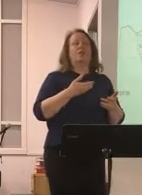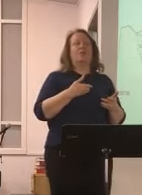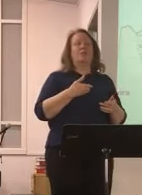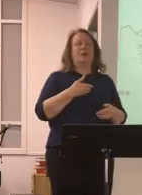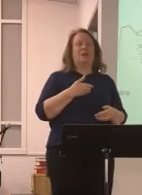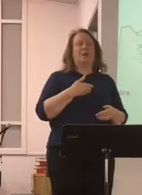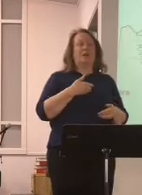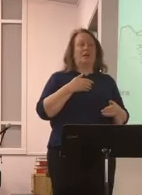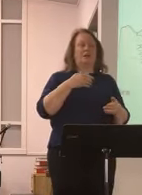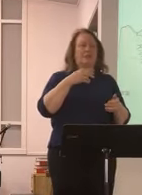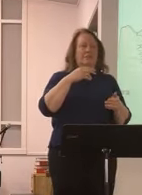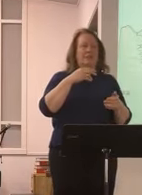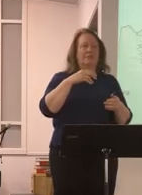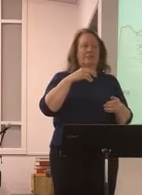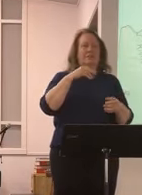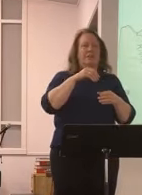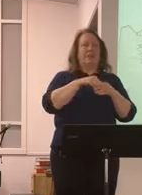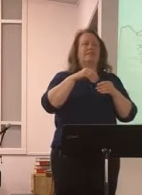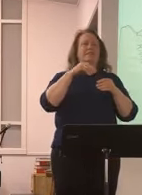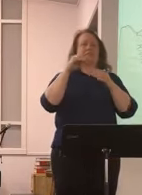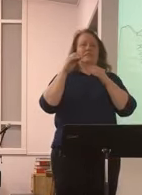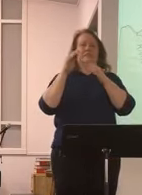in still in Capernaum